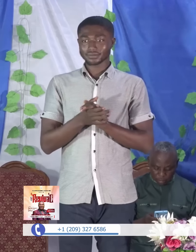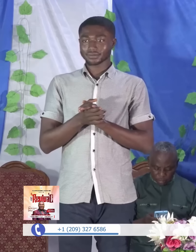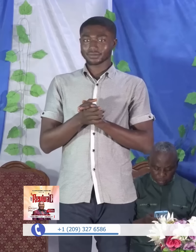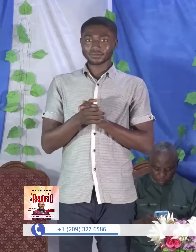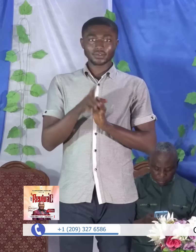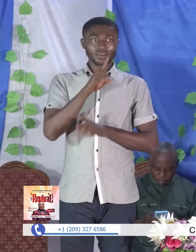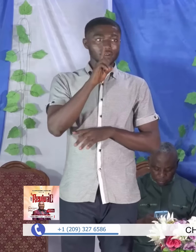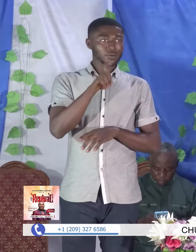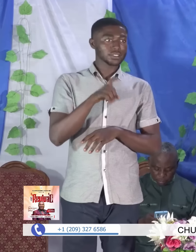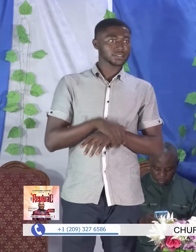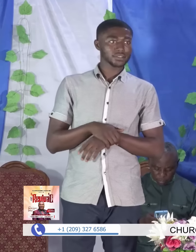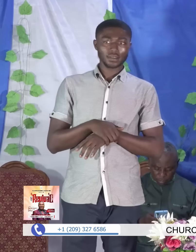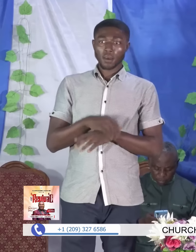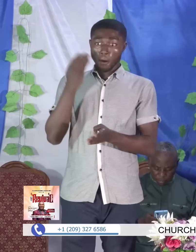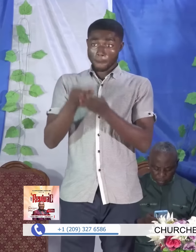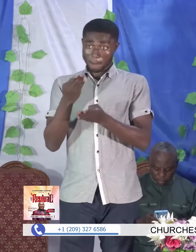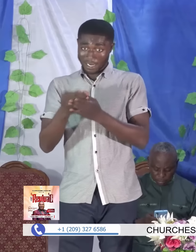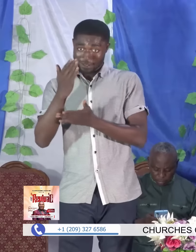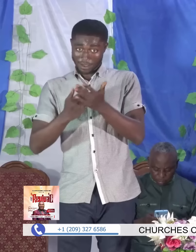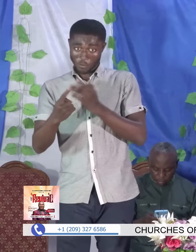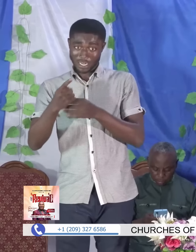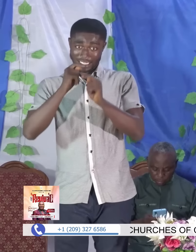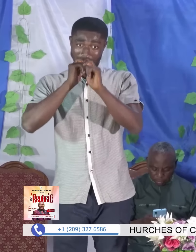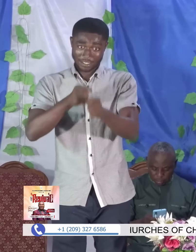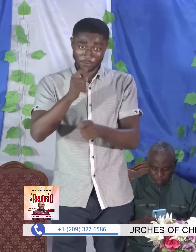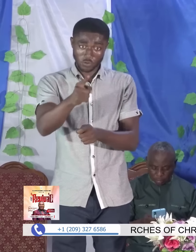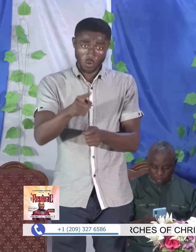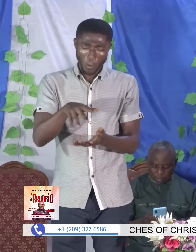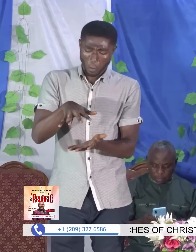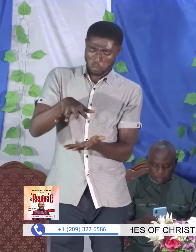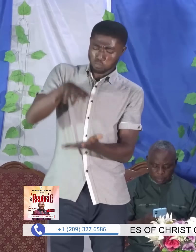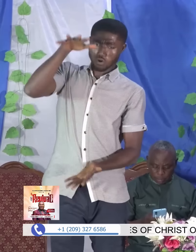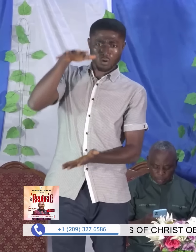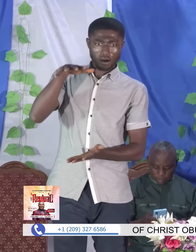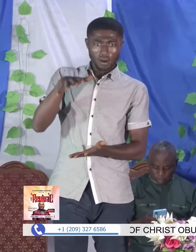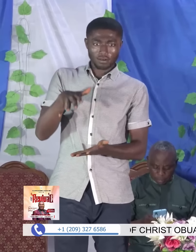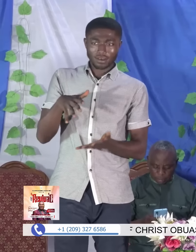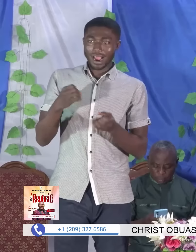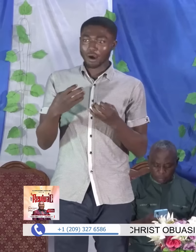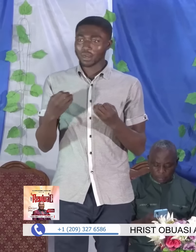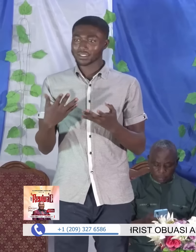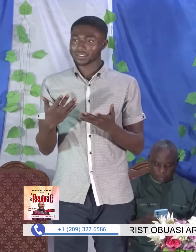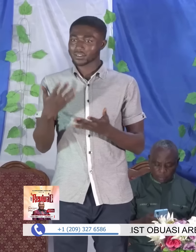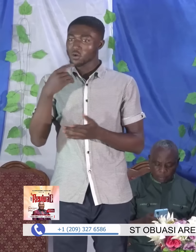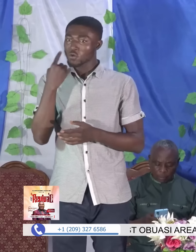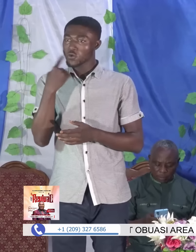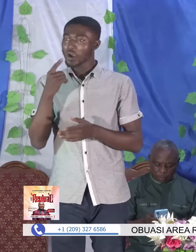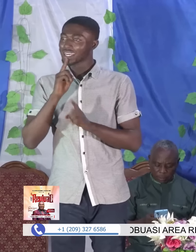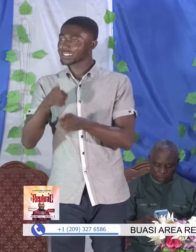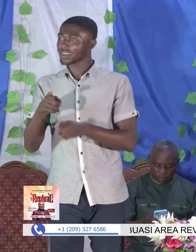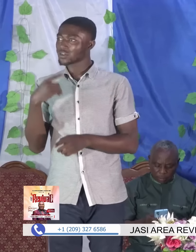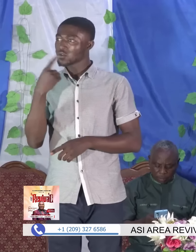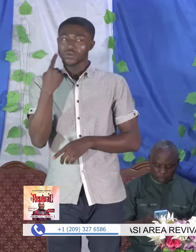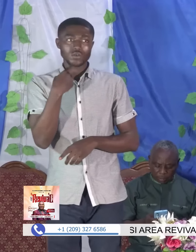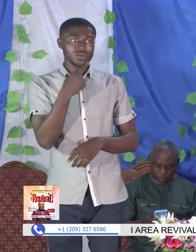parebe ti me ya no obi a chewo sika ka so obi a chewo obi ade a udi ma de kode e uba asase so a ye wo wo a ene